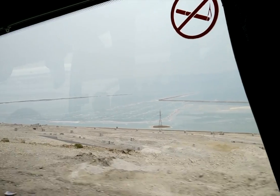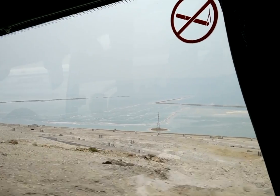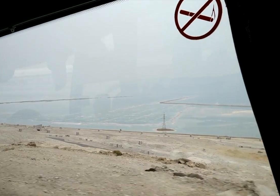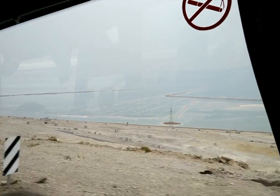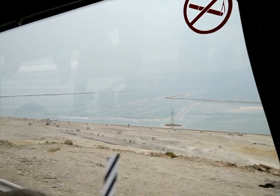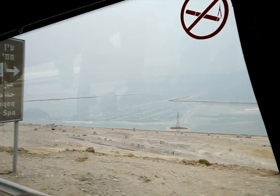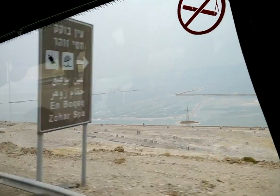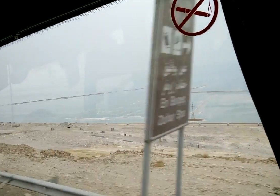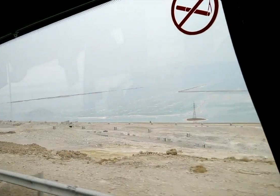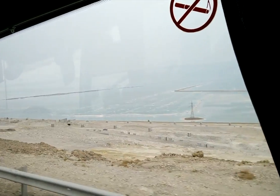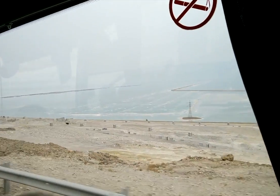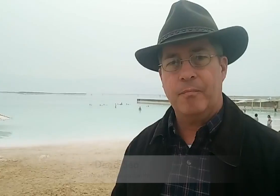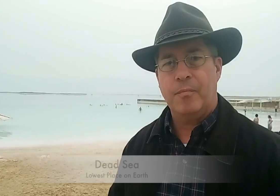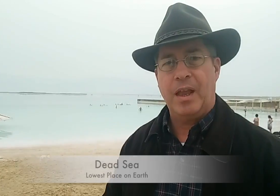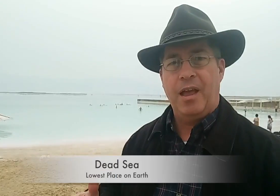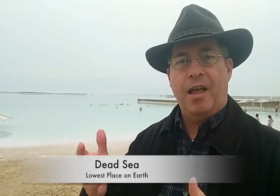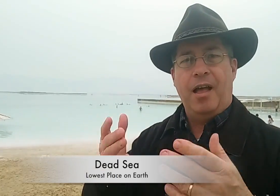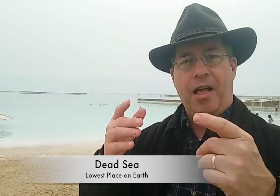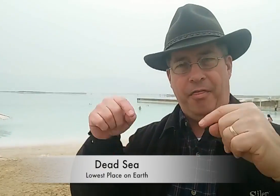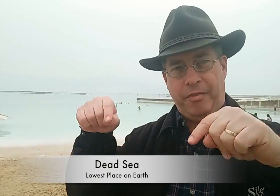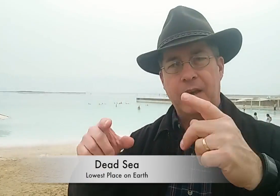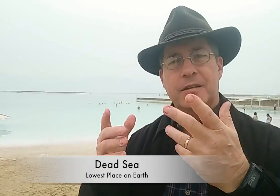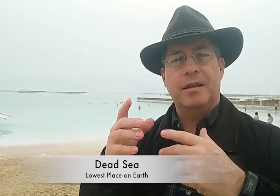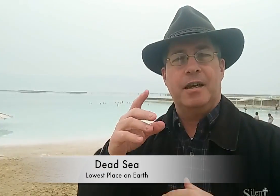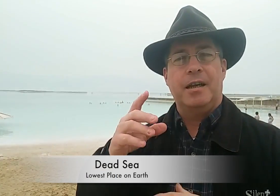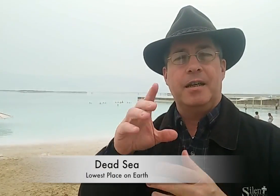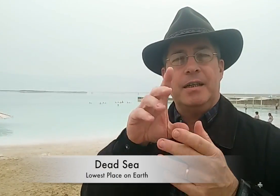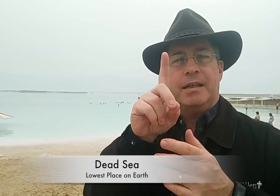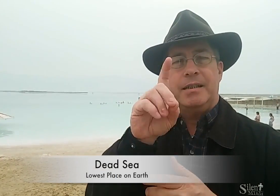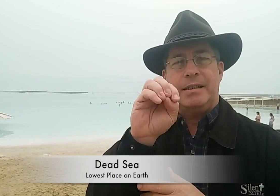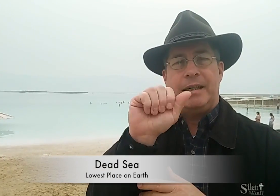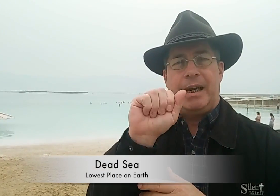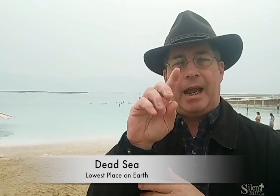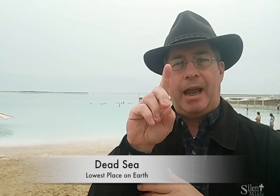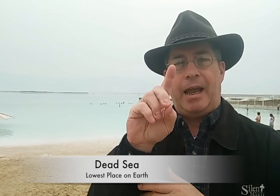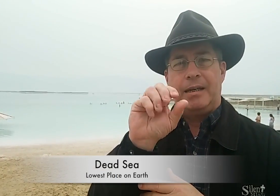Here we are coming upon the Dead Sea, and now at the Dead Sea.